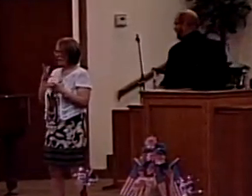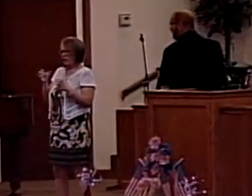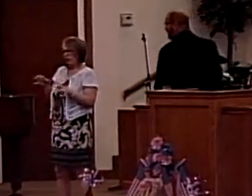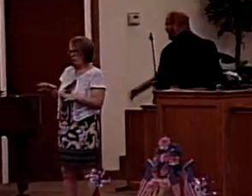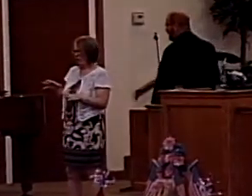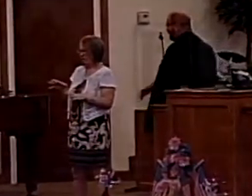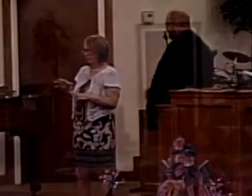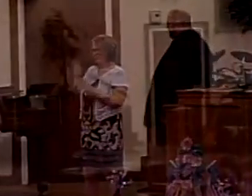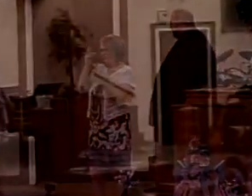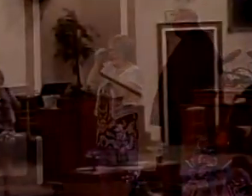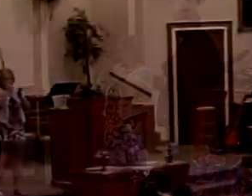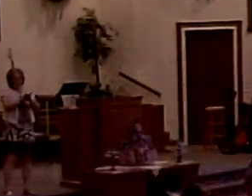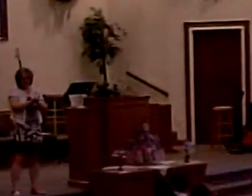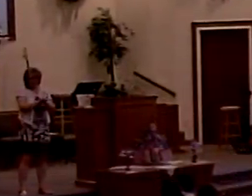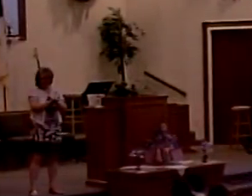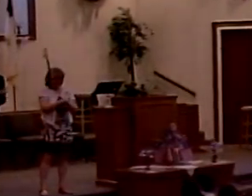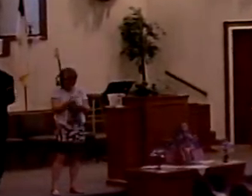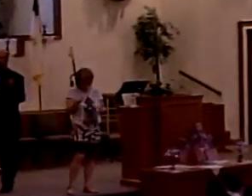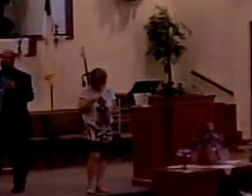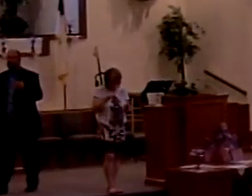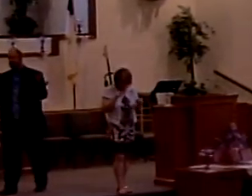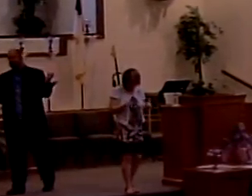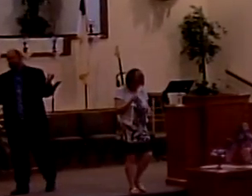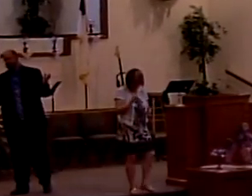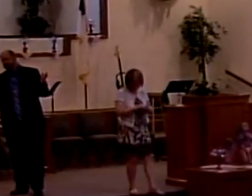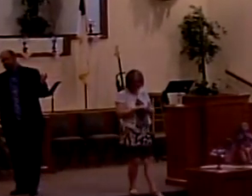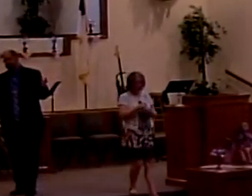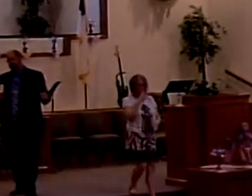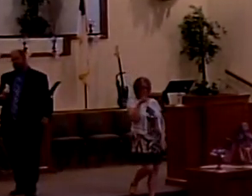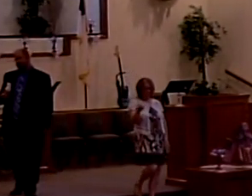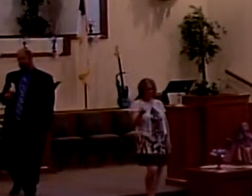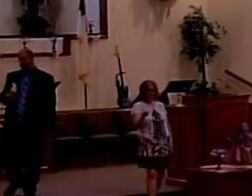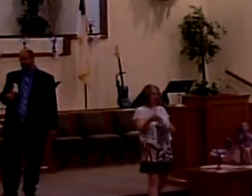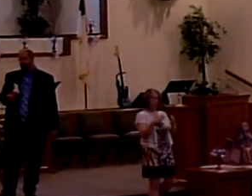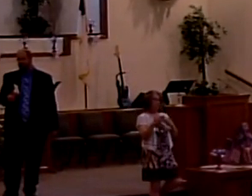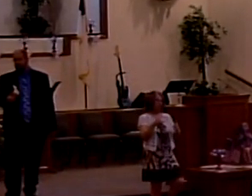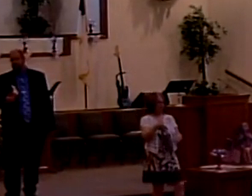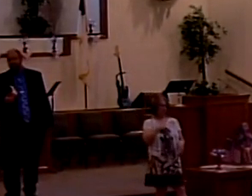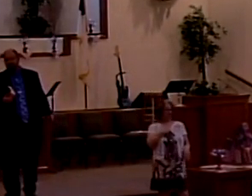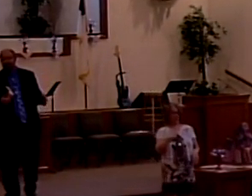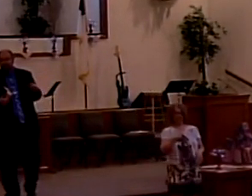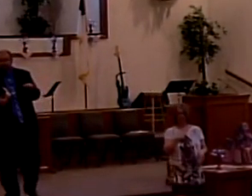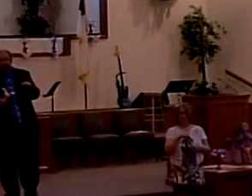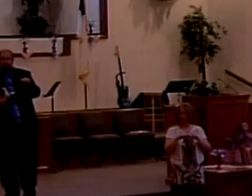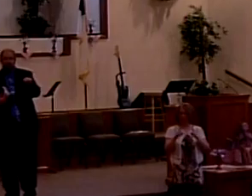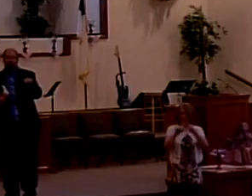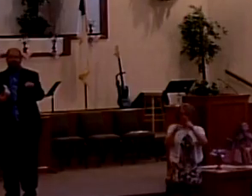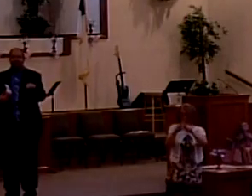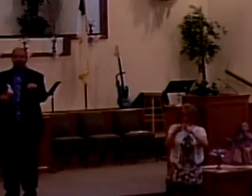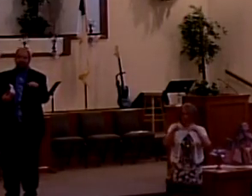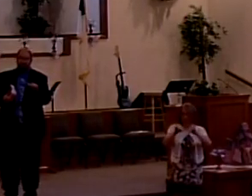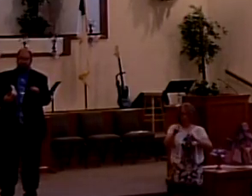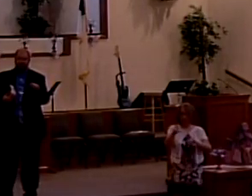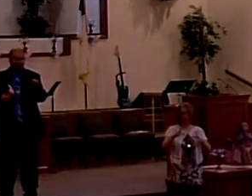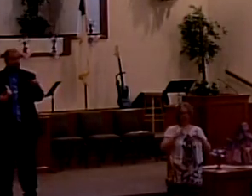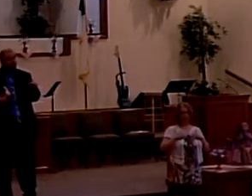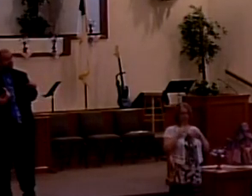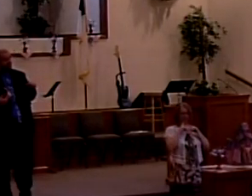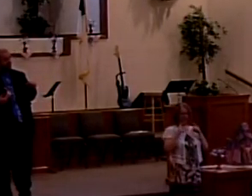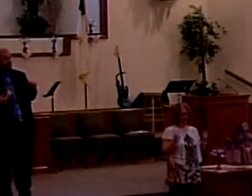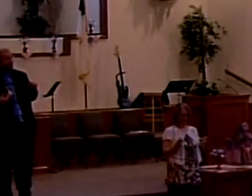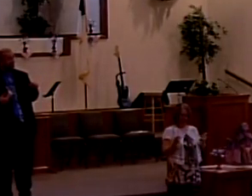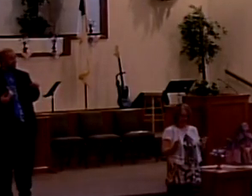there. Friend, we can go there or we can ignore it. It doesn't make any difference to me. But friend, until you deal with that sin and realize